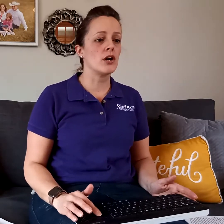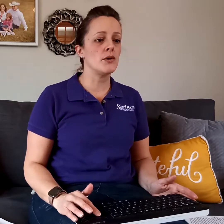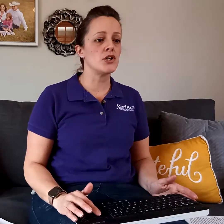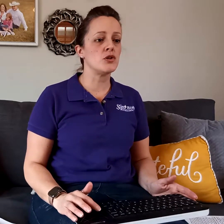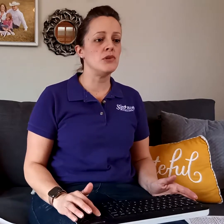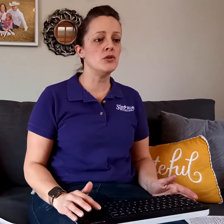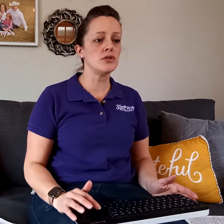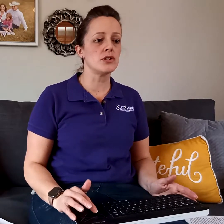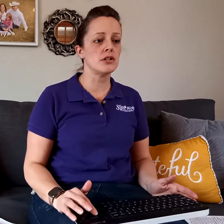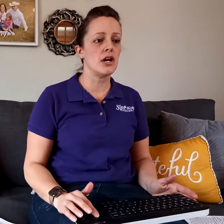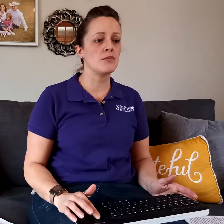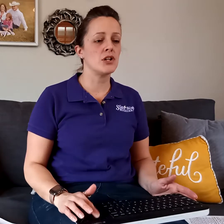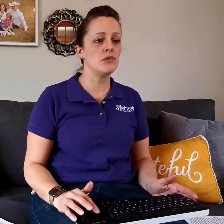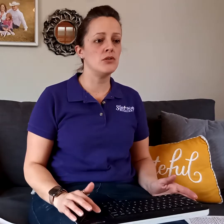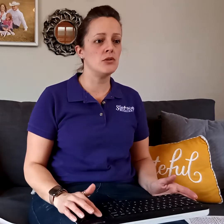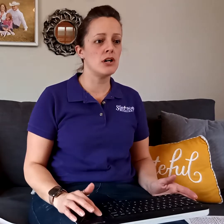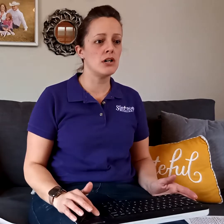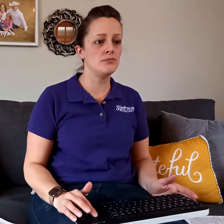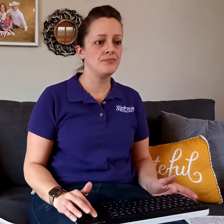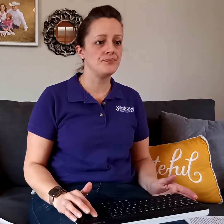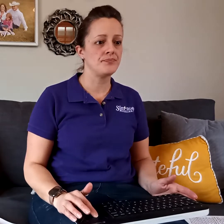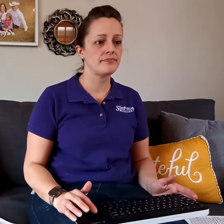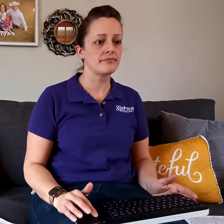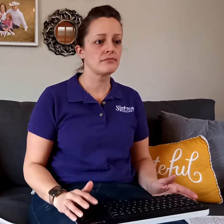to mute. I'm going to mute you all.